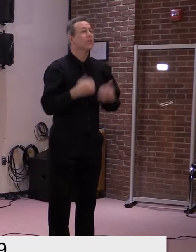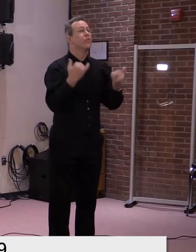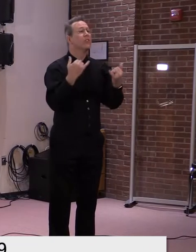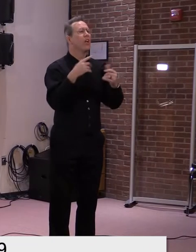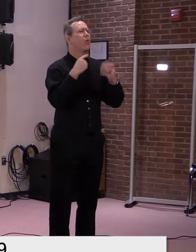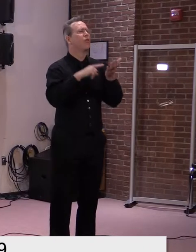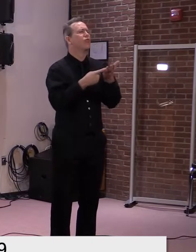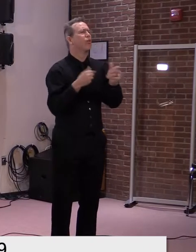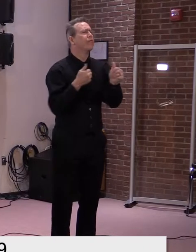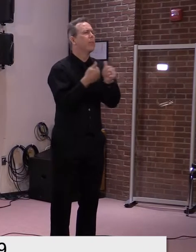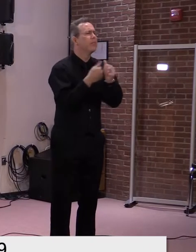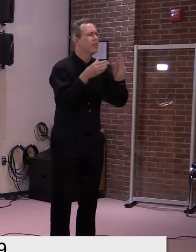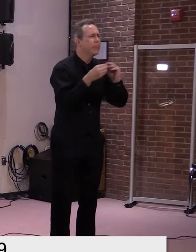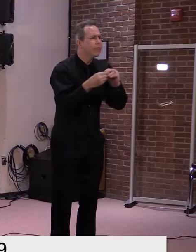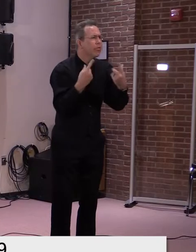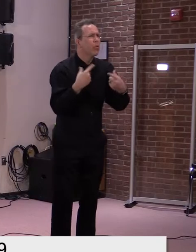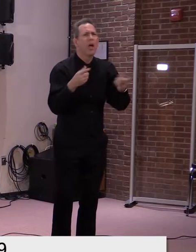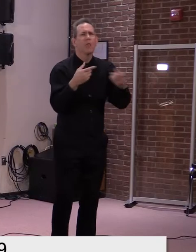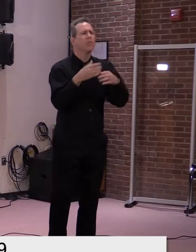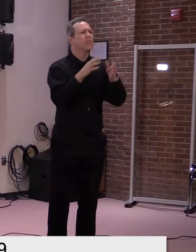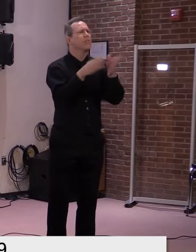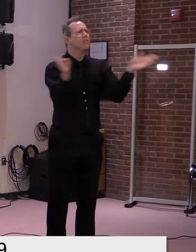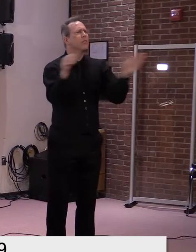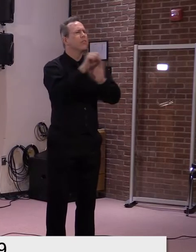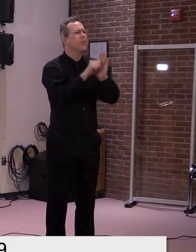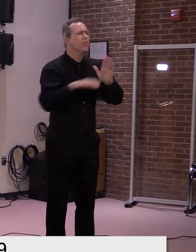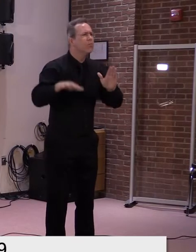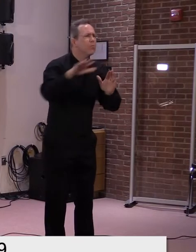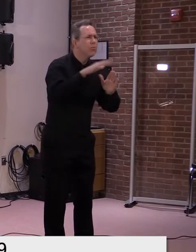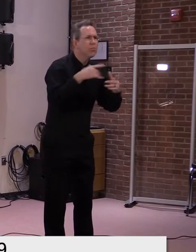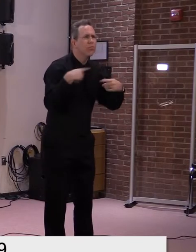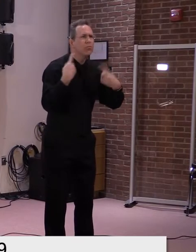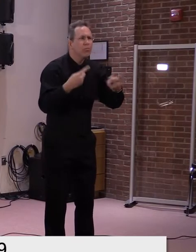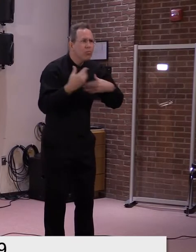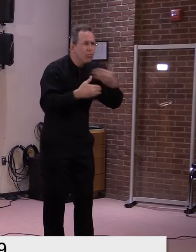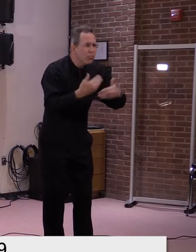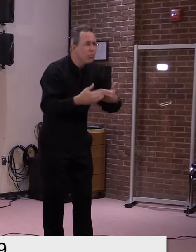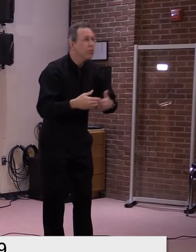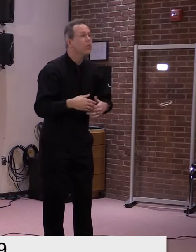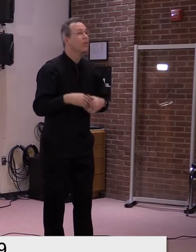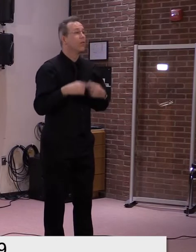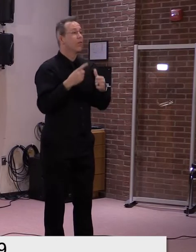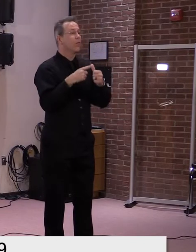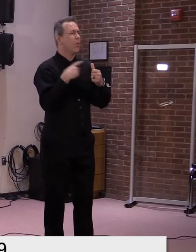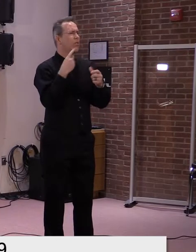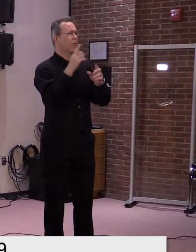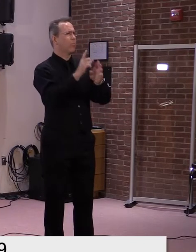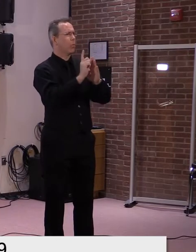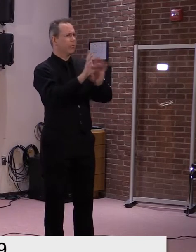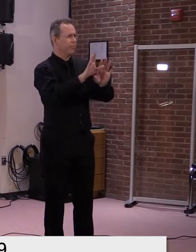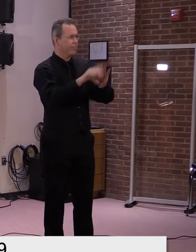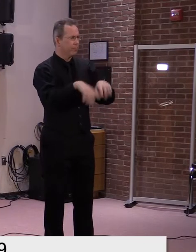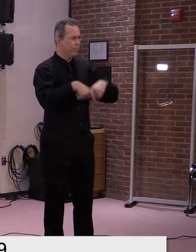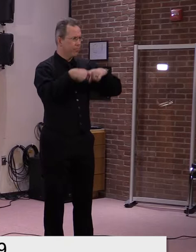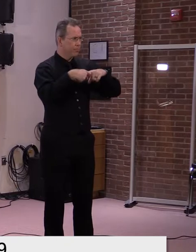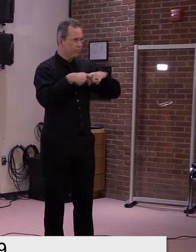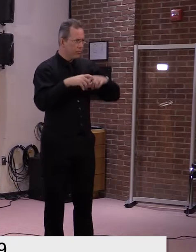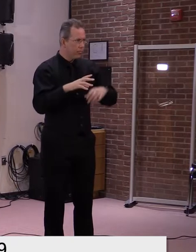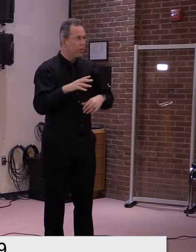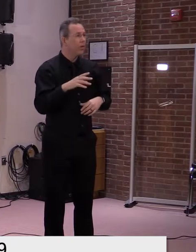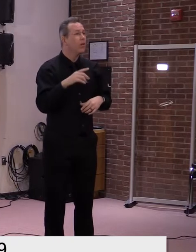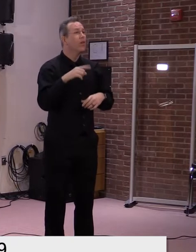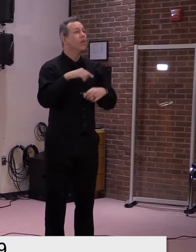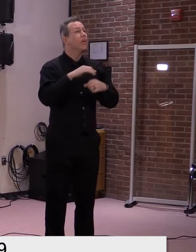our statewide vaccination program, but I want to take a moment and revisit the fact that COVID-19 has